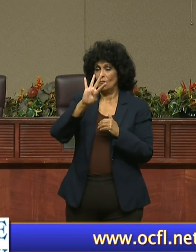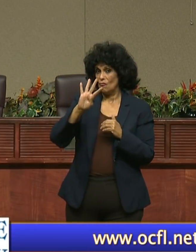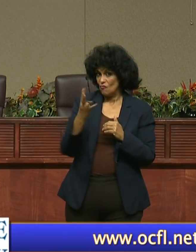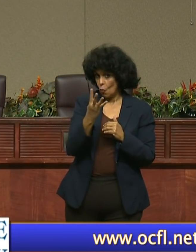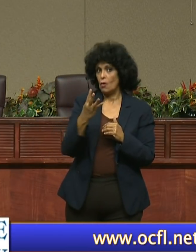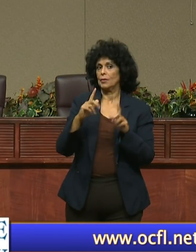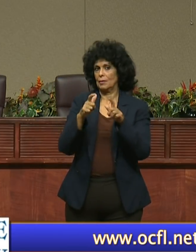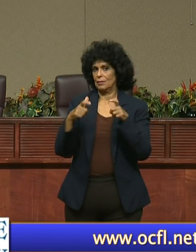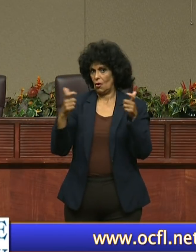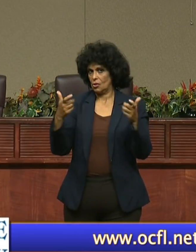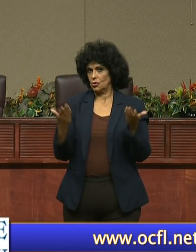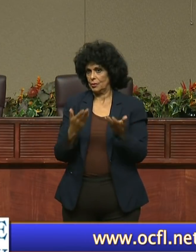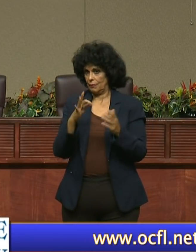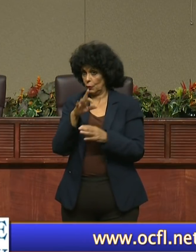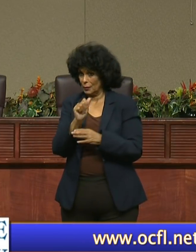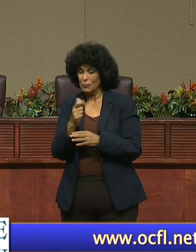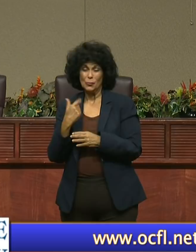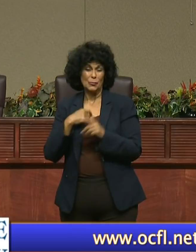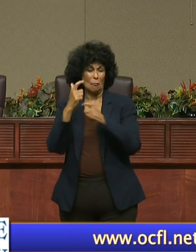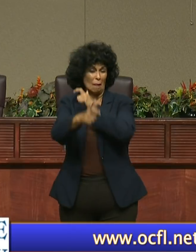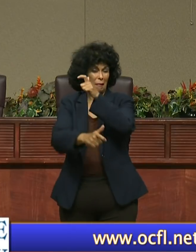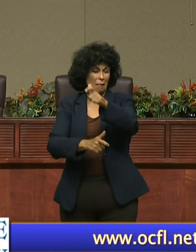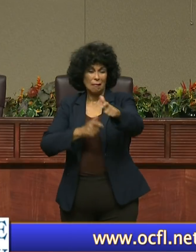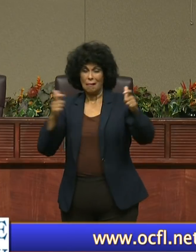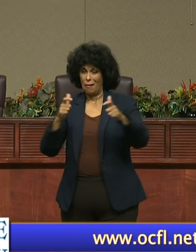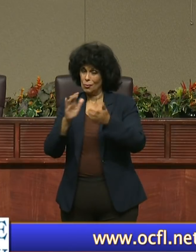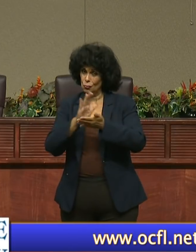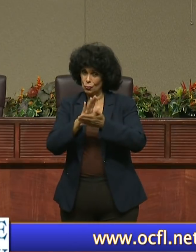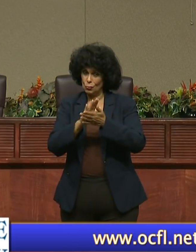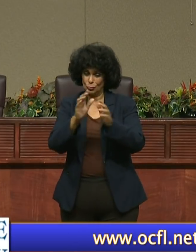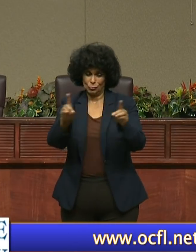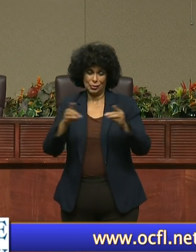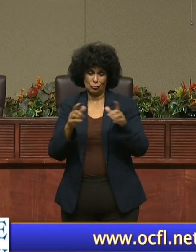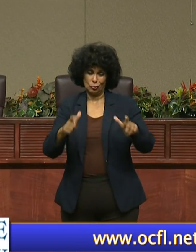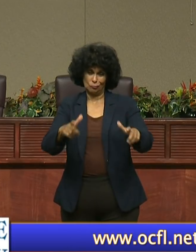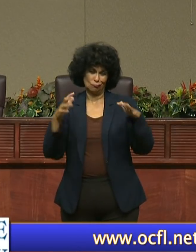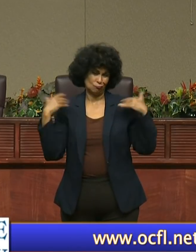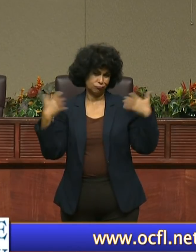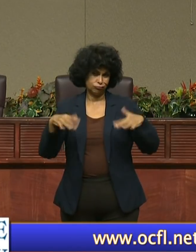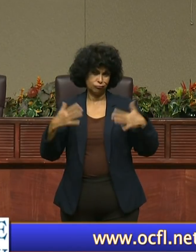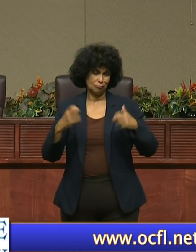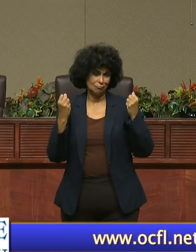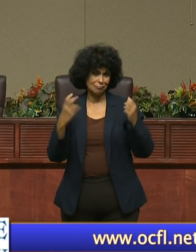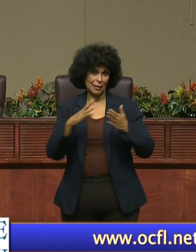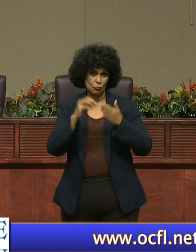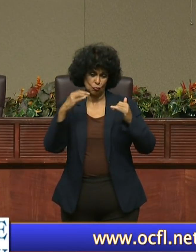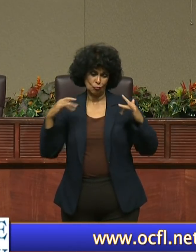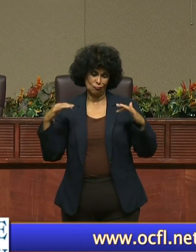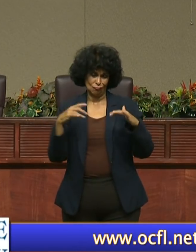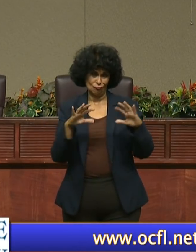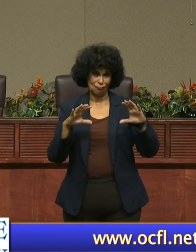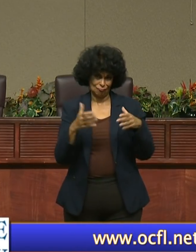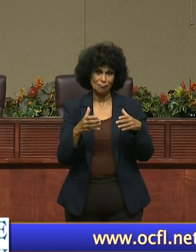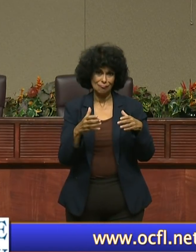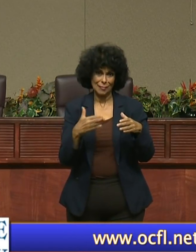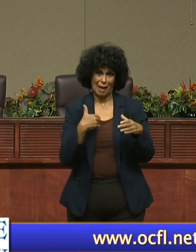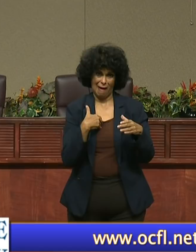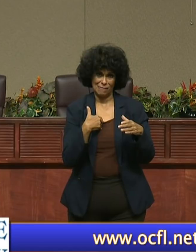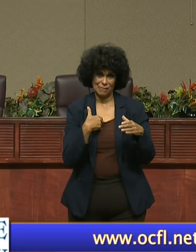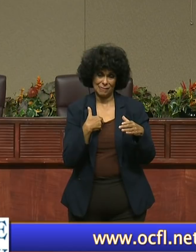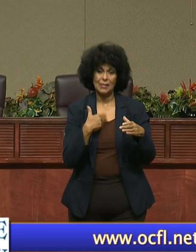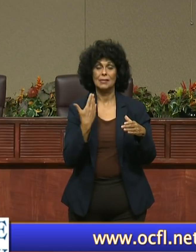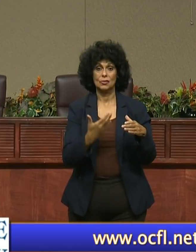So we're a large school district. And I'm certain after conversations that I had this morning with the